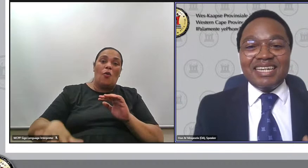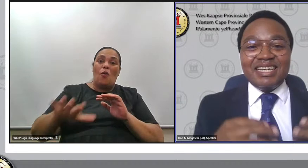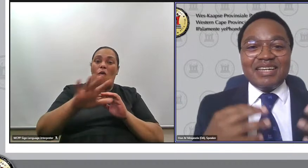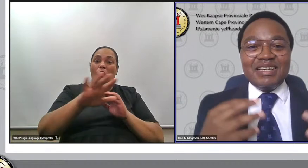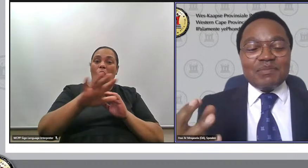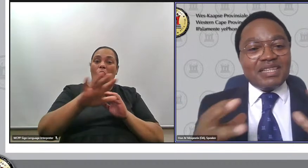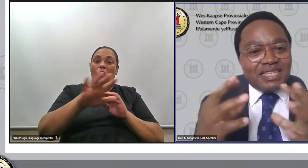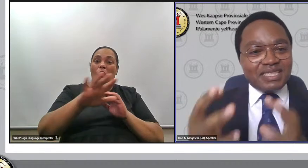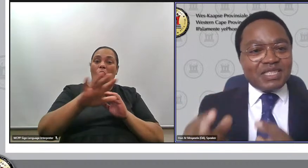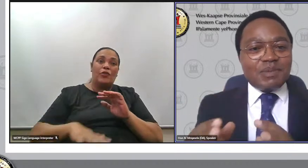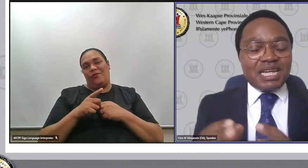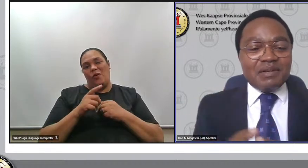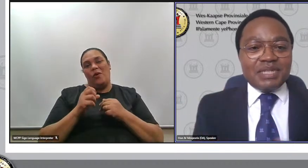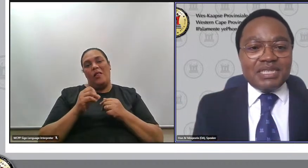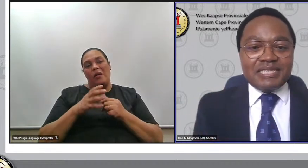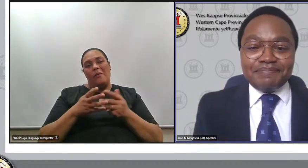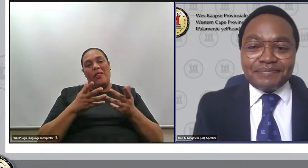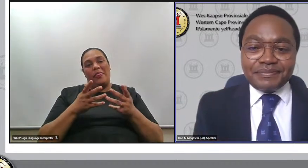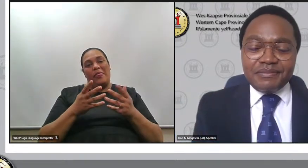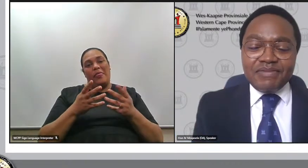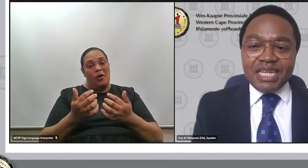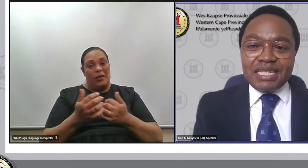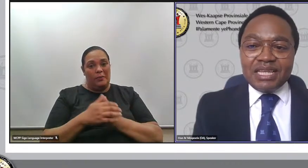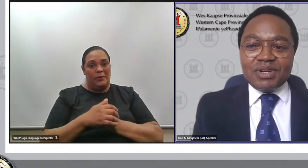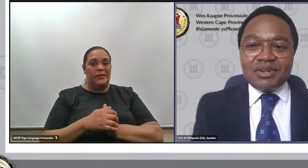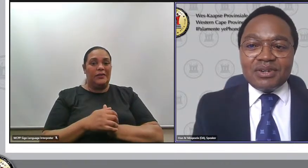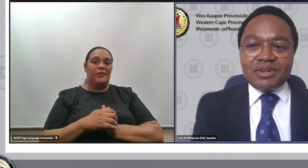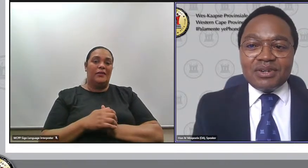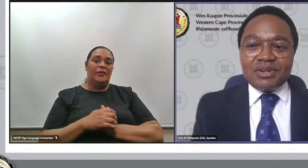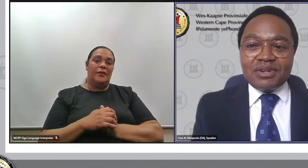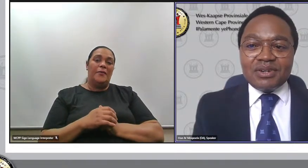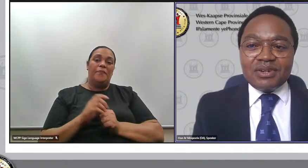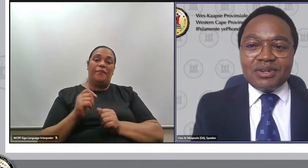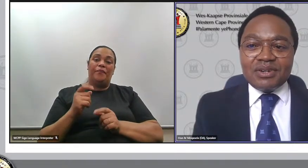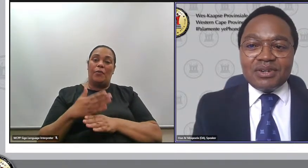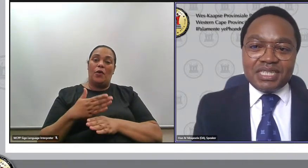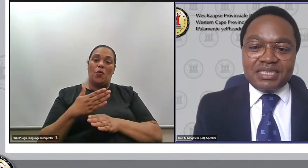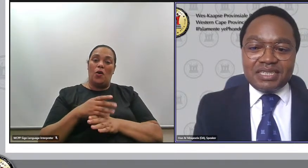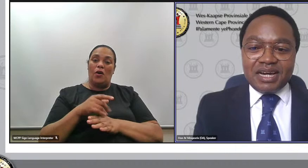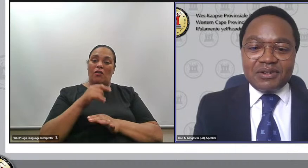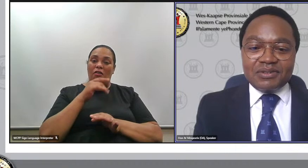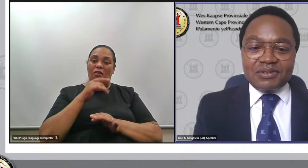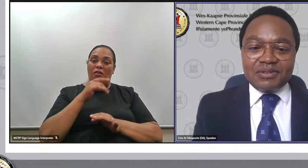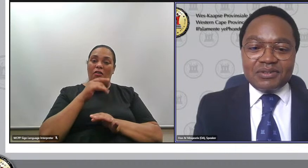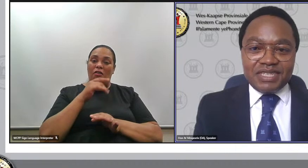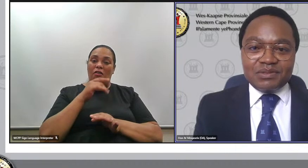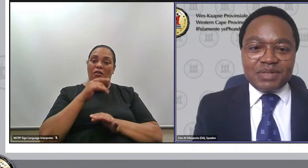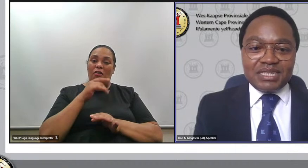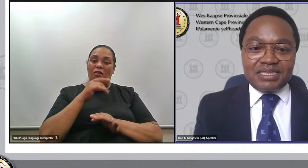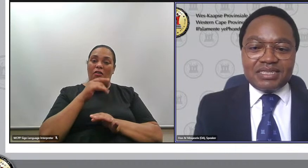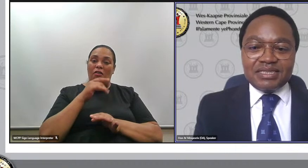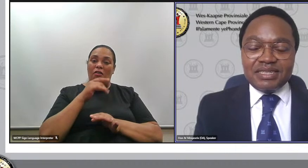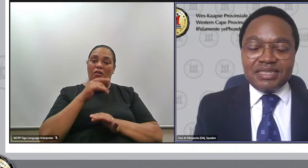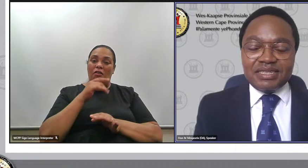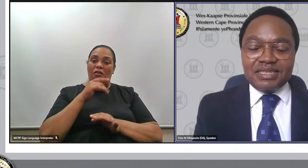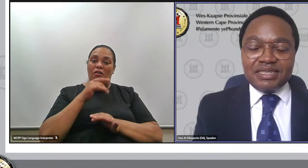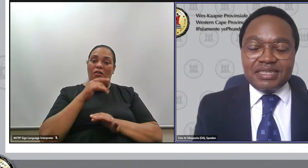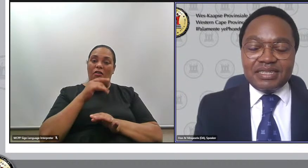constituency. But this Parliament and the work of the public education and outreach is very